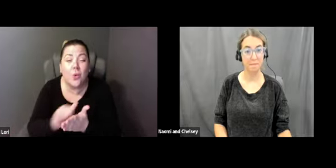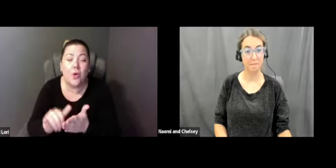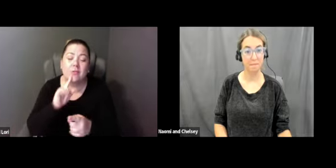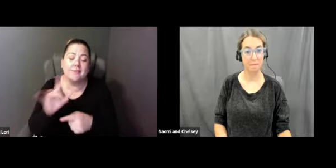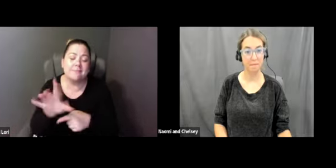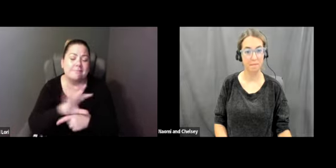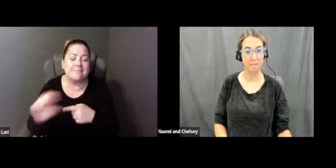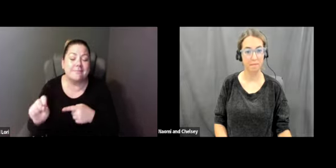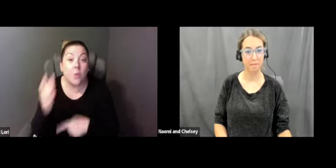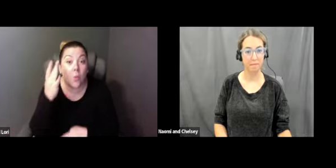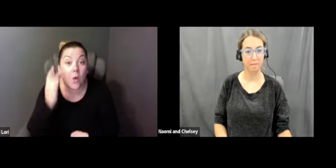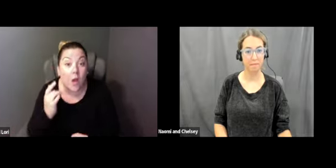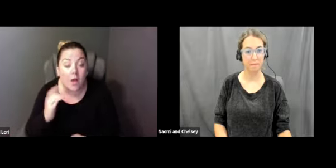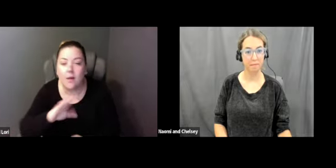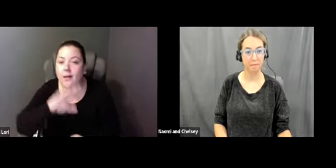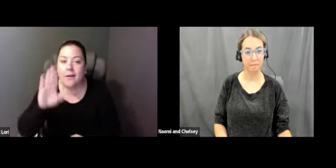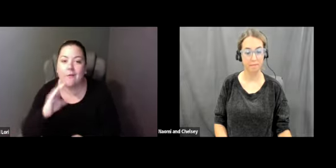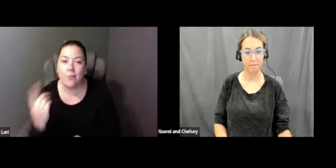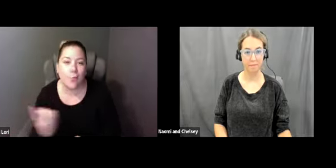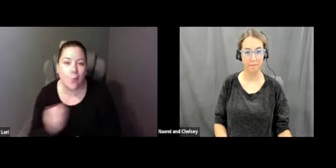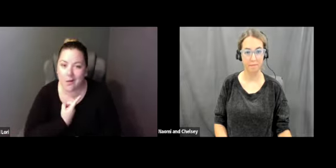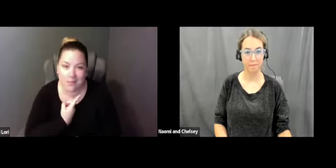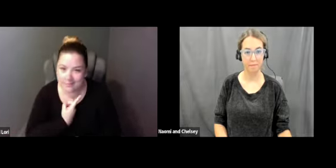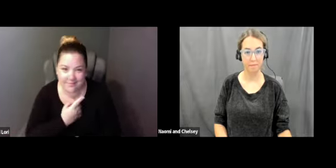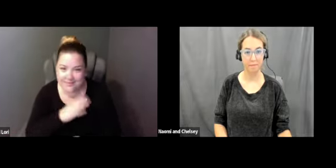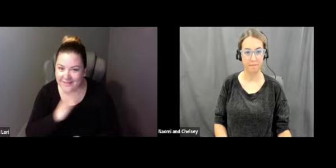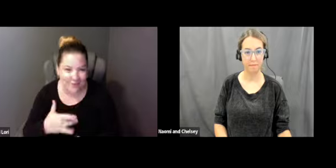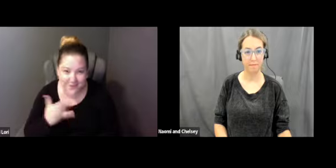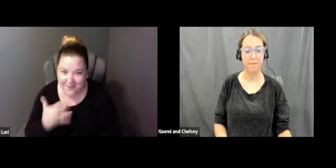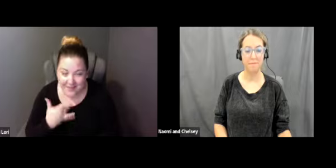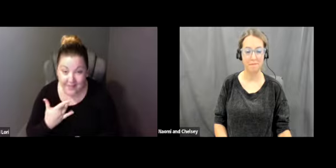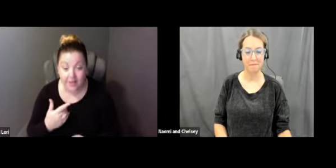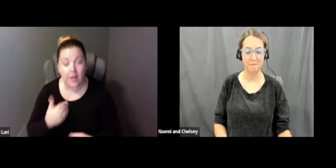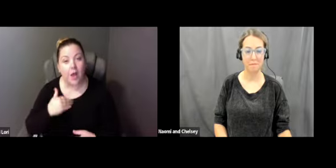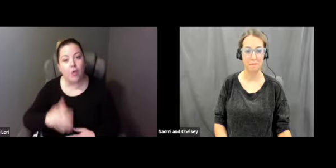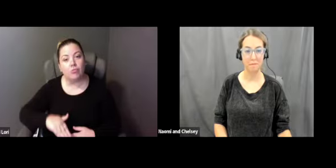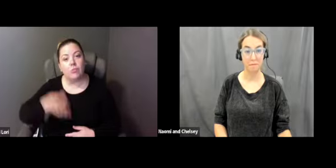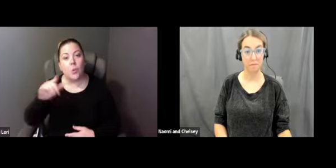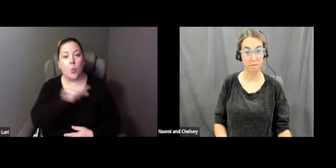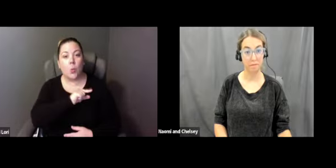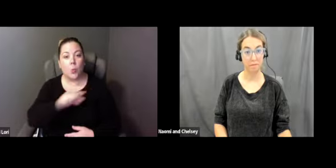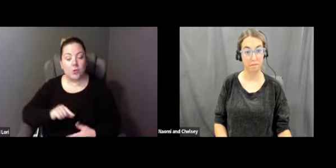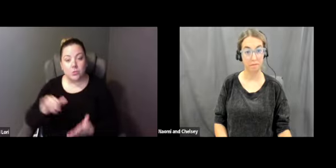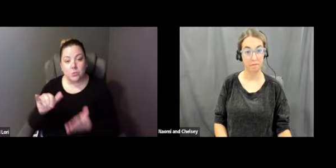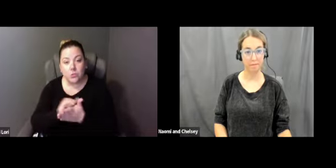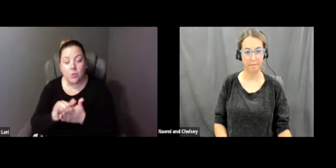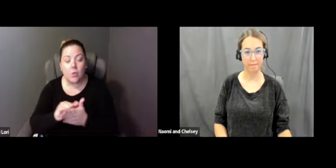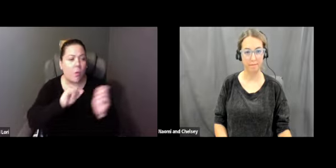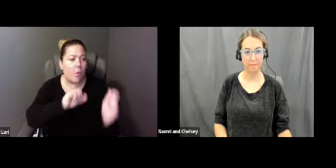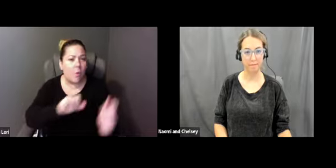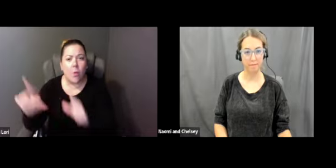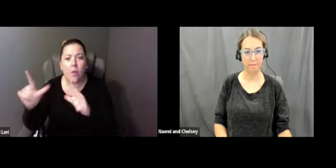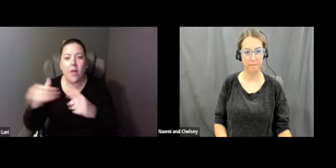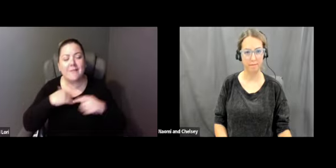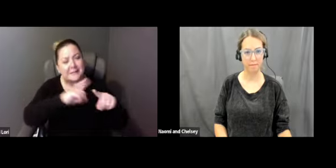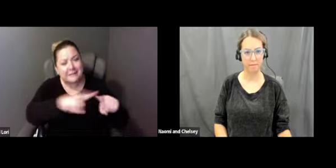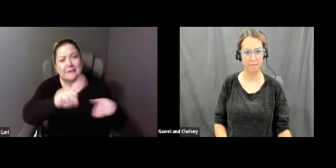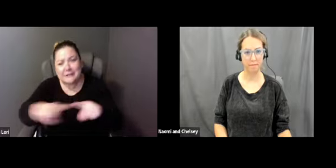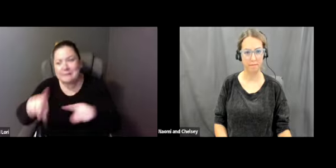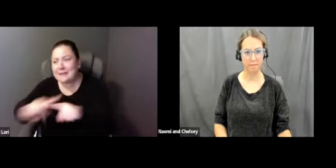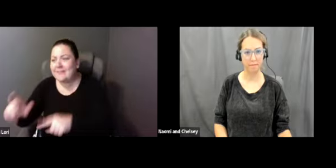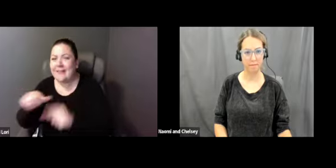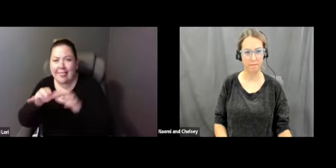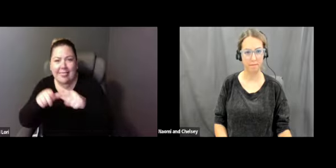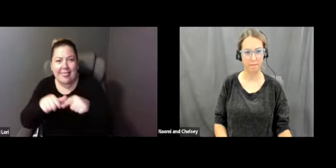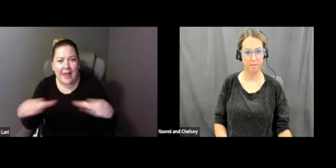never felt like a minority, because especially where I grew up in Queens, everybody spoke a different language in their home. In